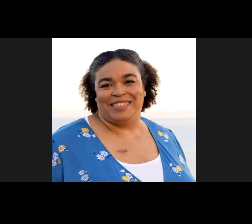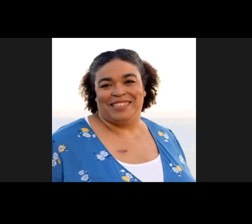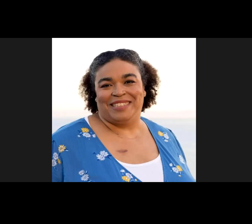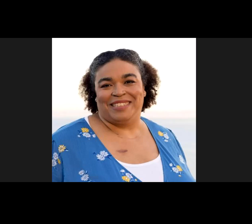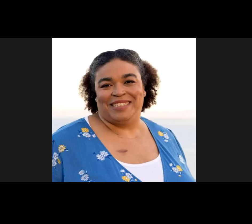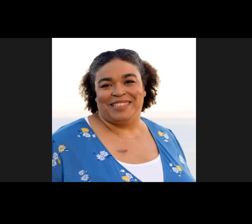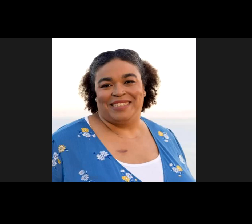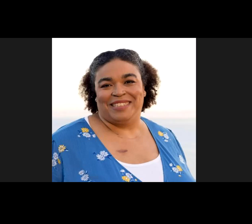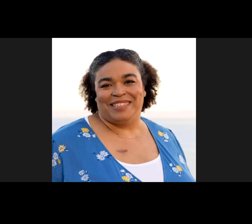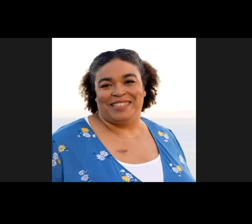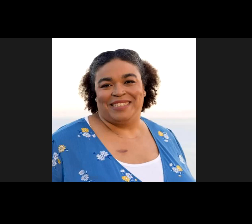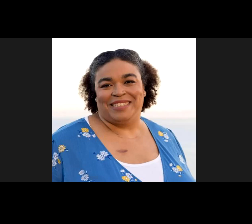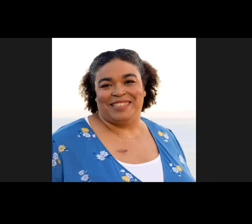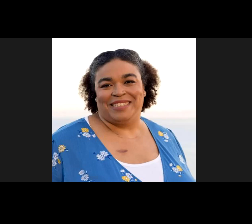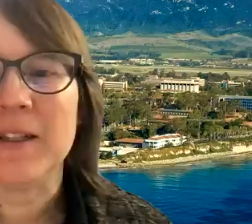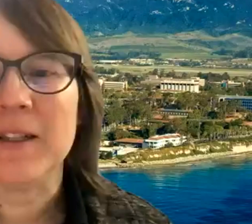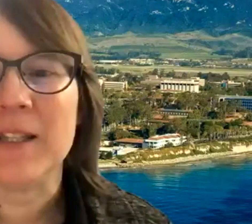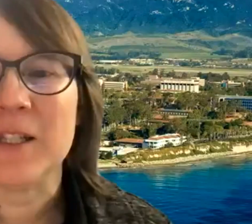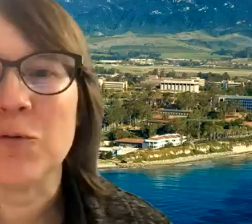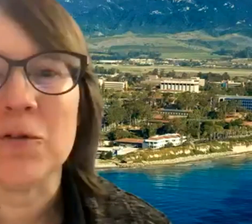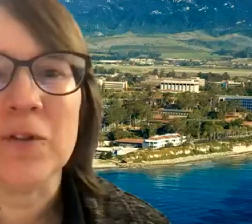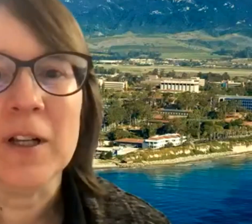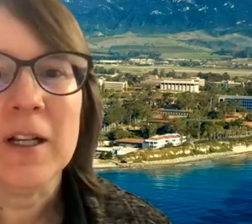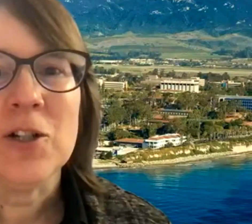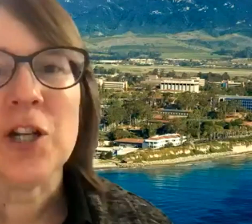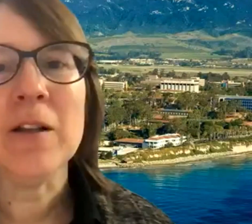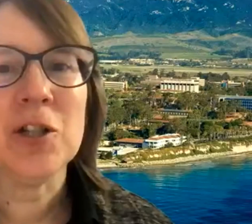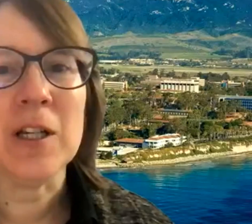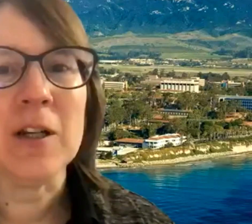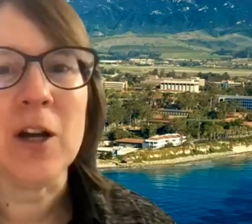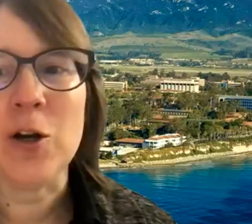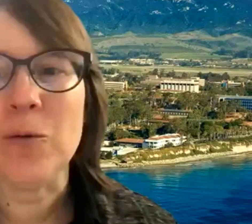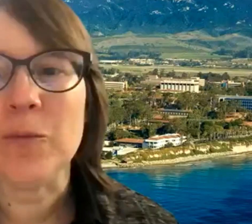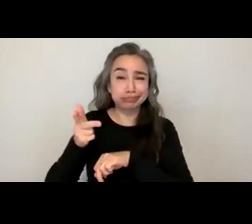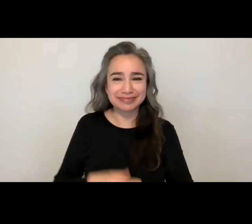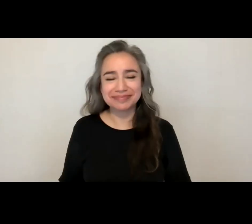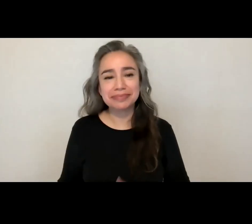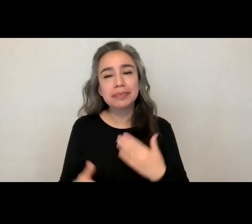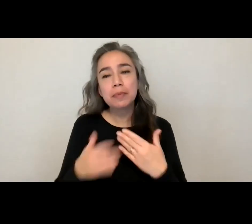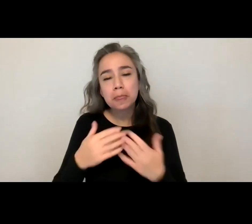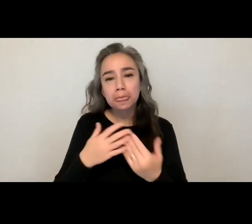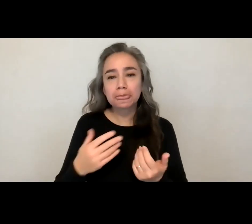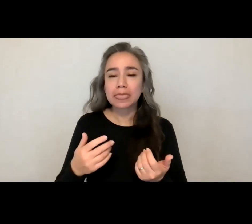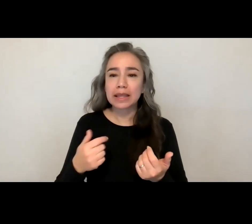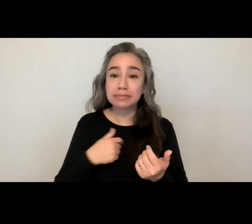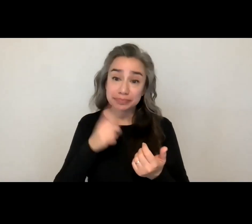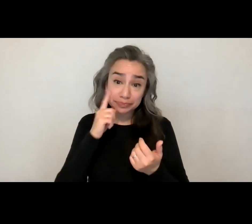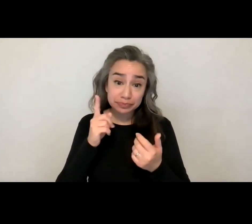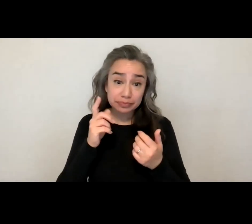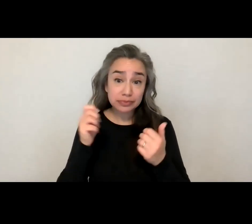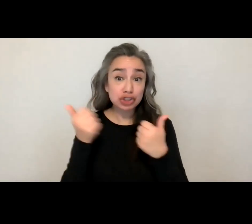noisy. But I do think that this is sort of challenging because there is